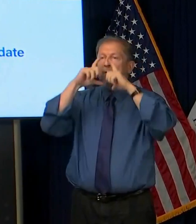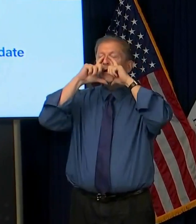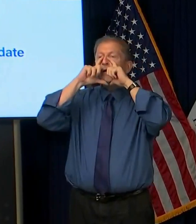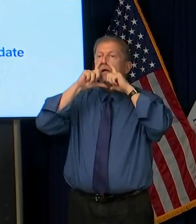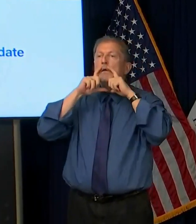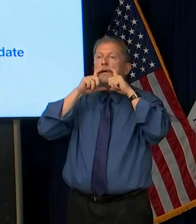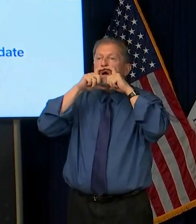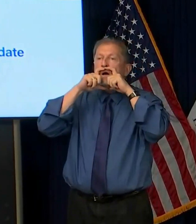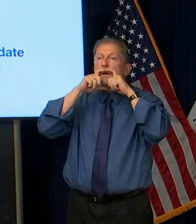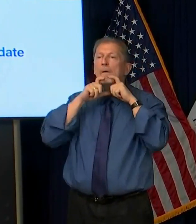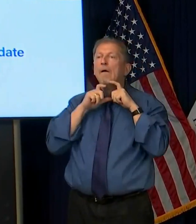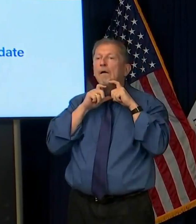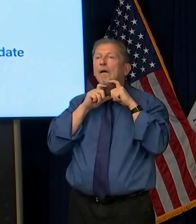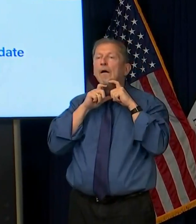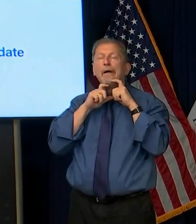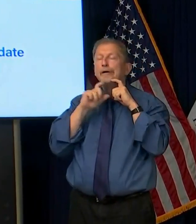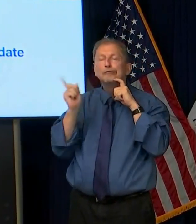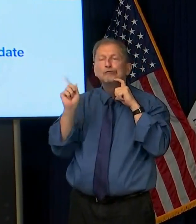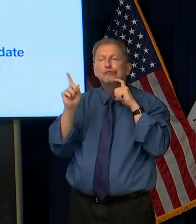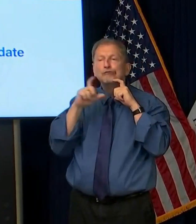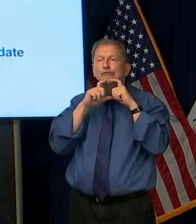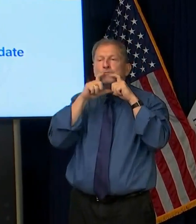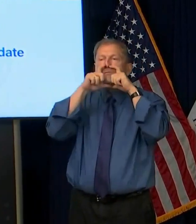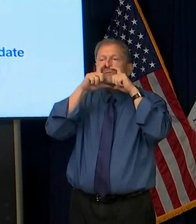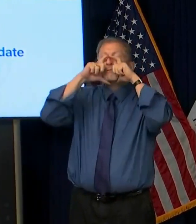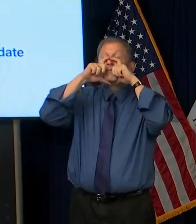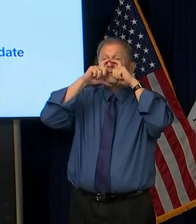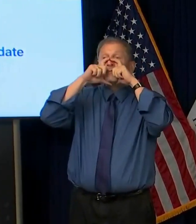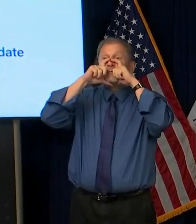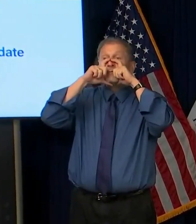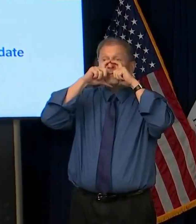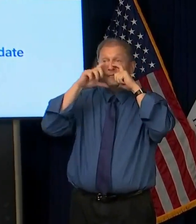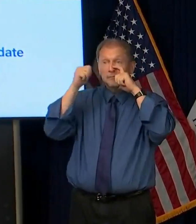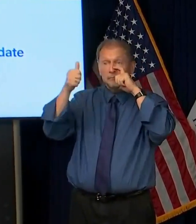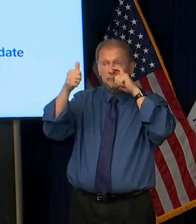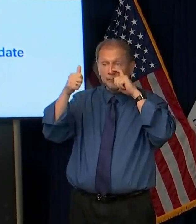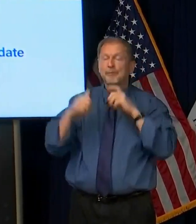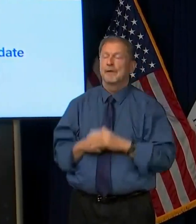going to be beneficial. So thank you, and now I will repeat the comments in Spanish.